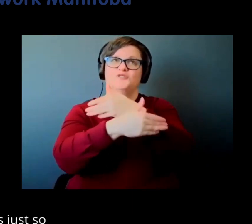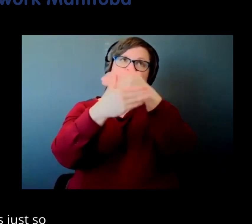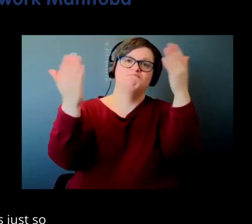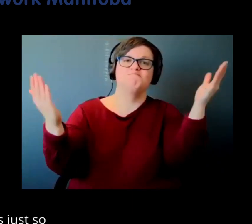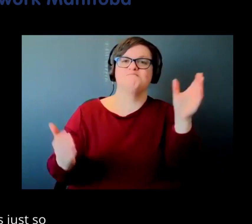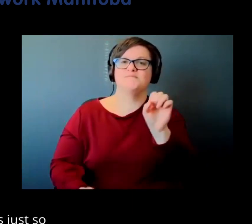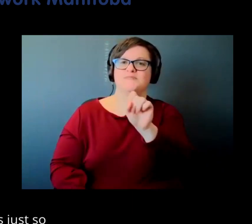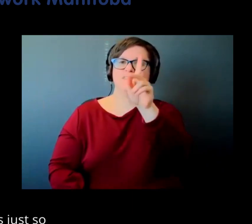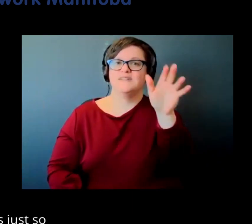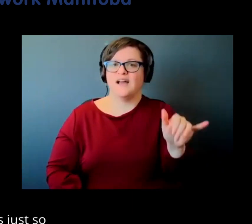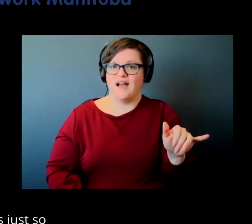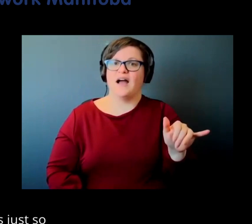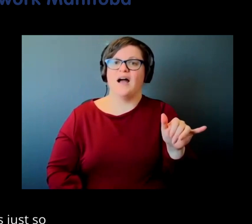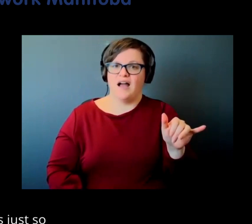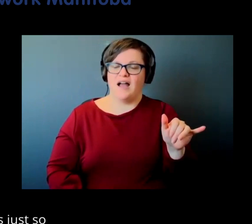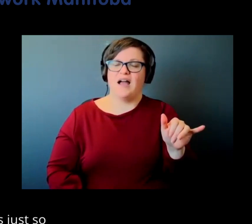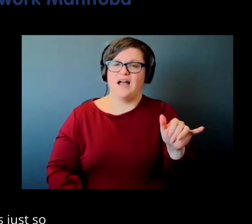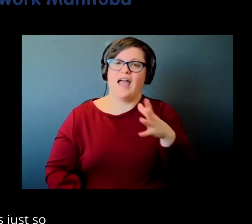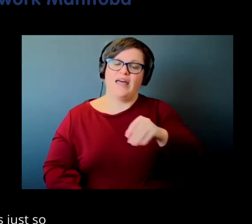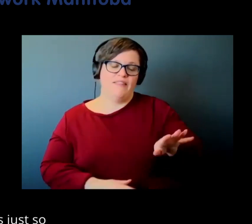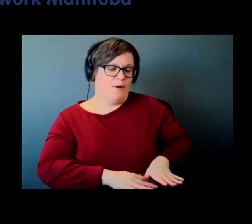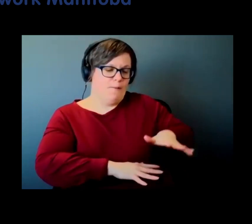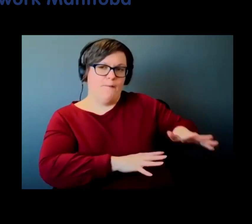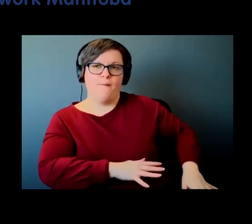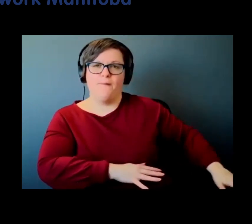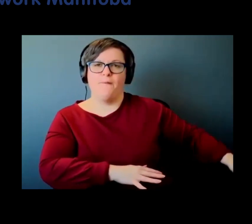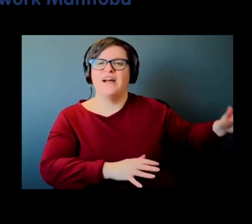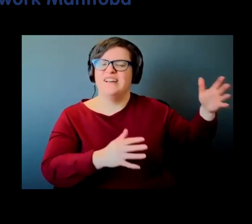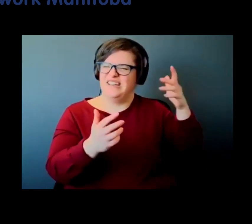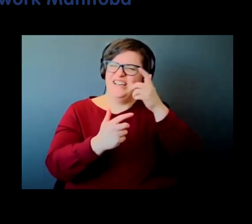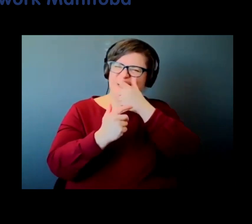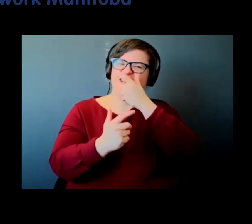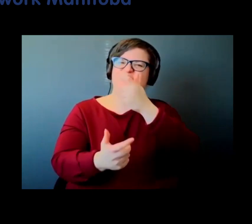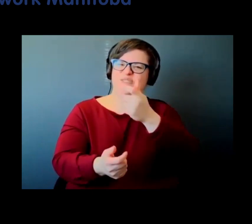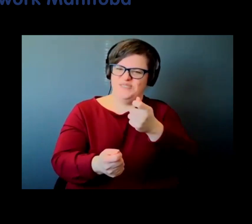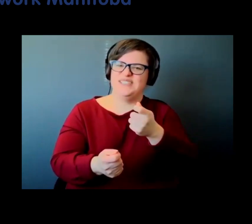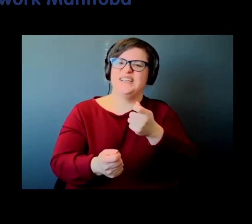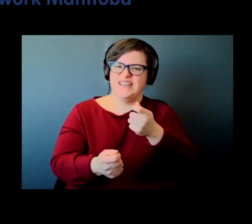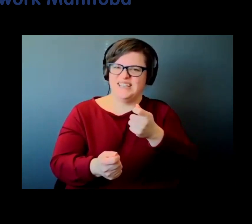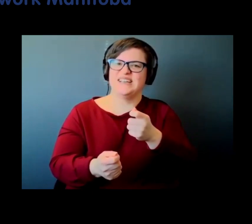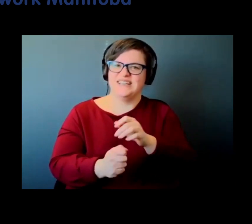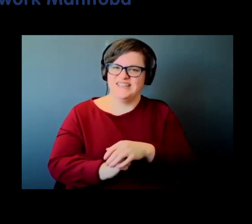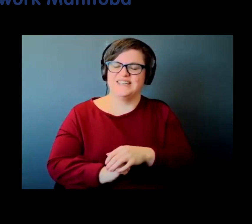the terrain is just so interesting in all the photos, and to see the progression of the train,